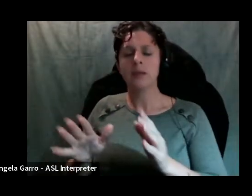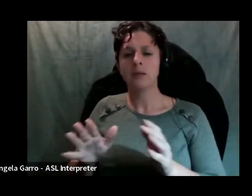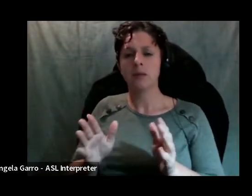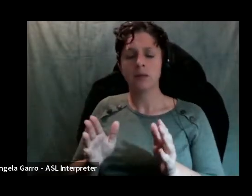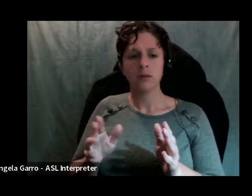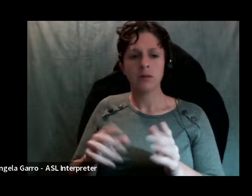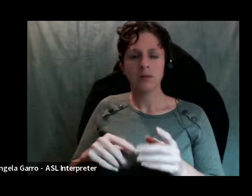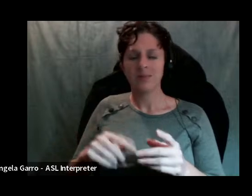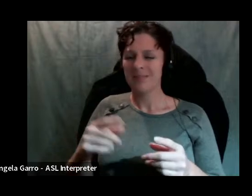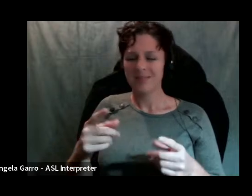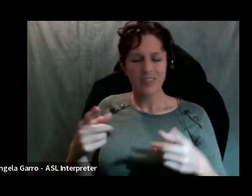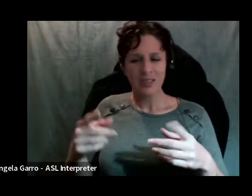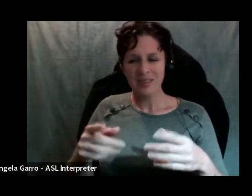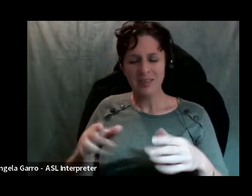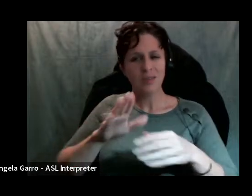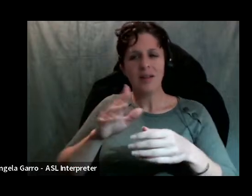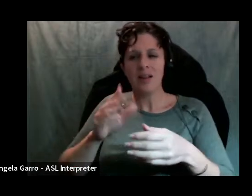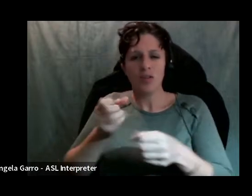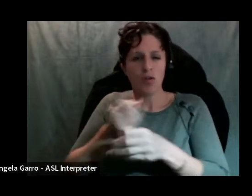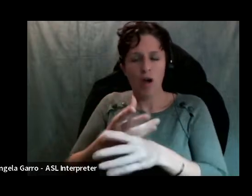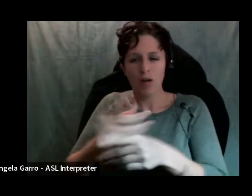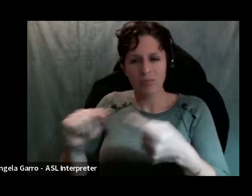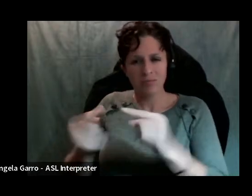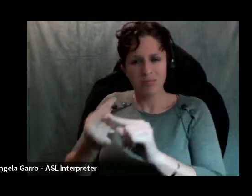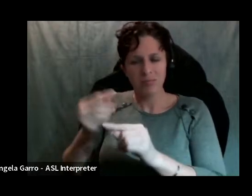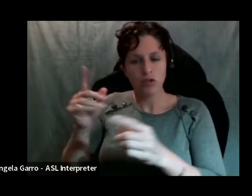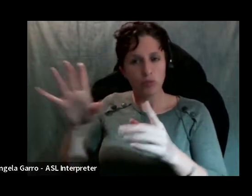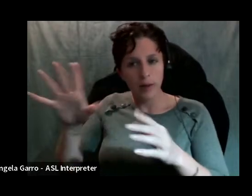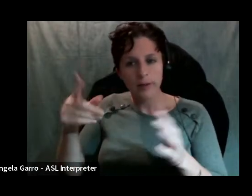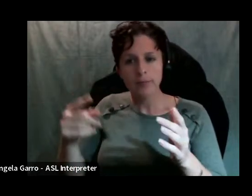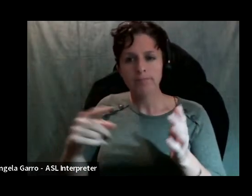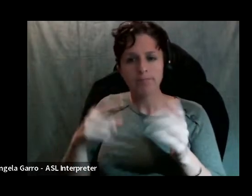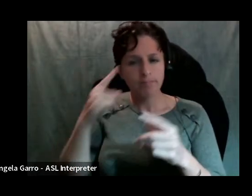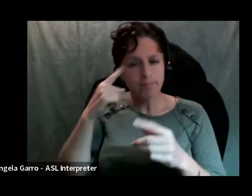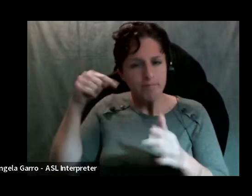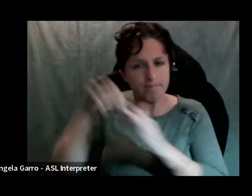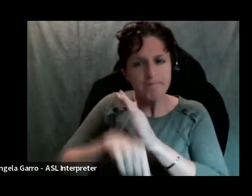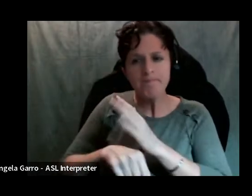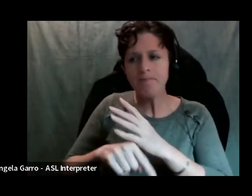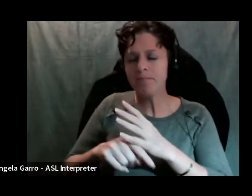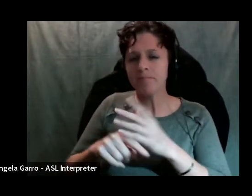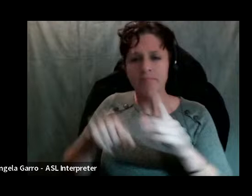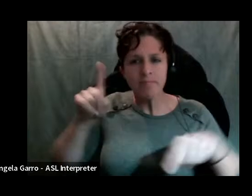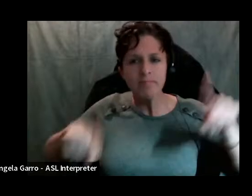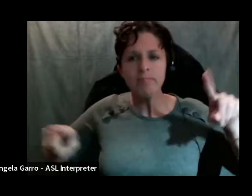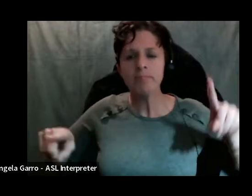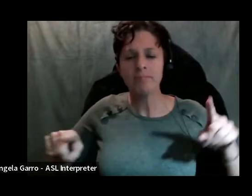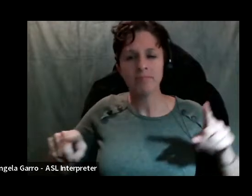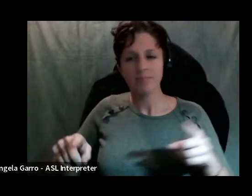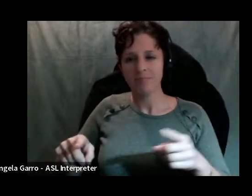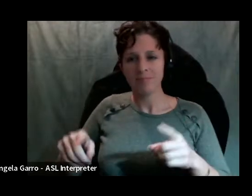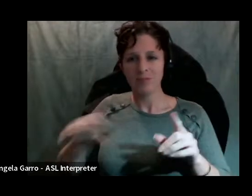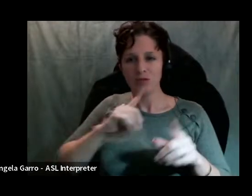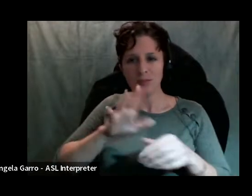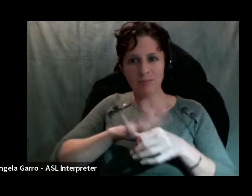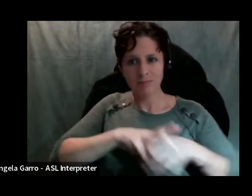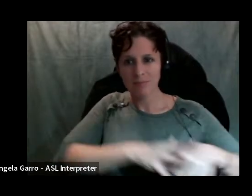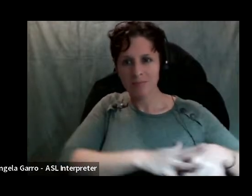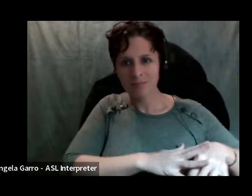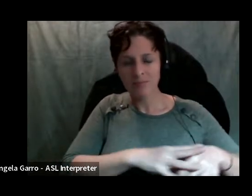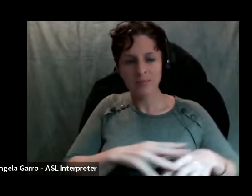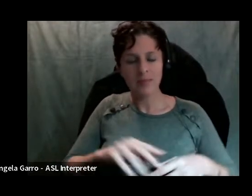and fostering a divisive atmosphere. This is the basis for political and